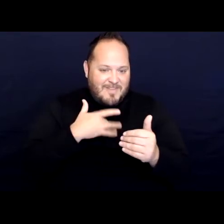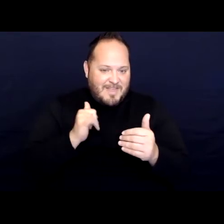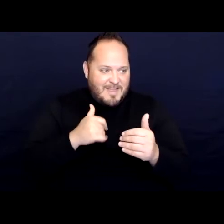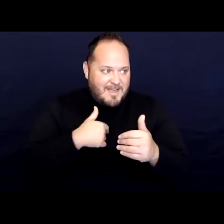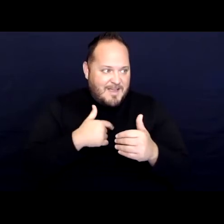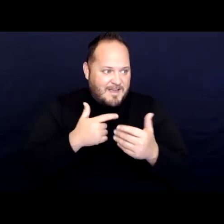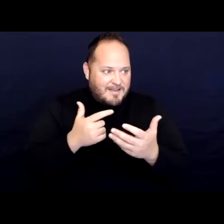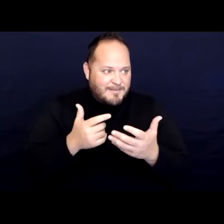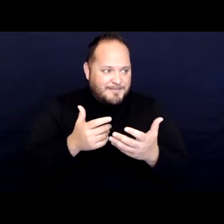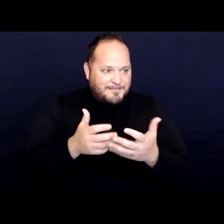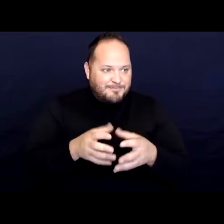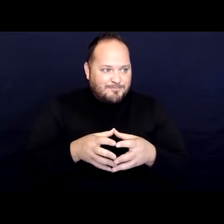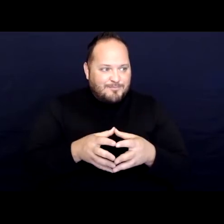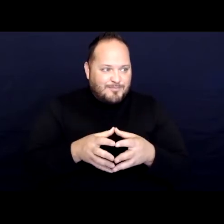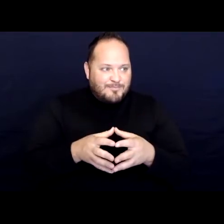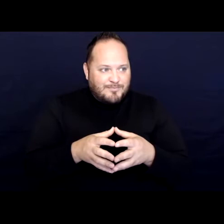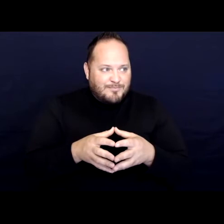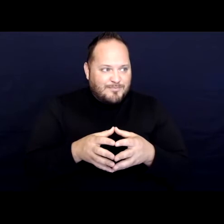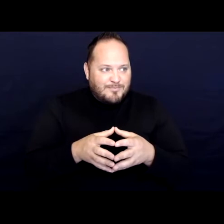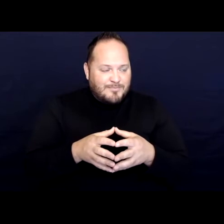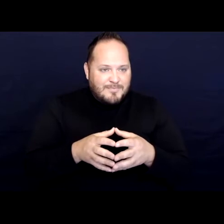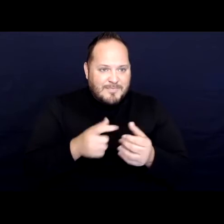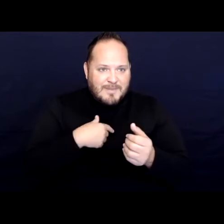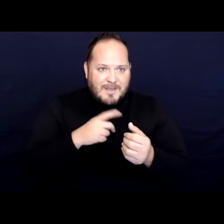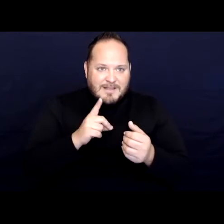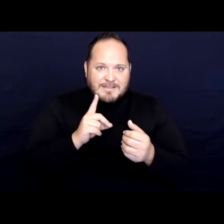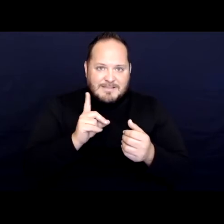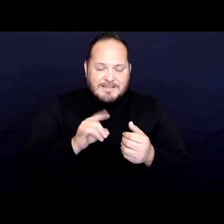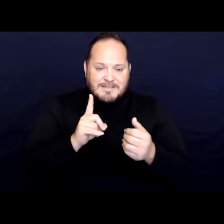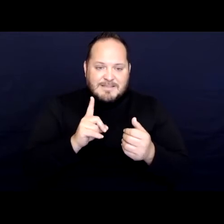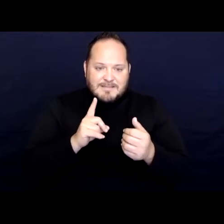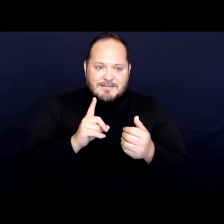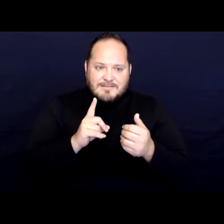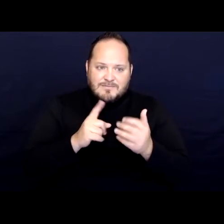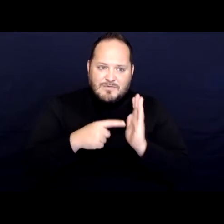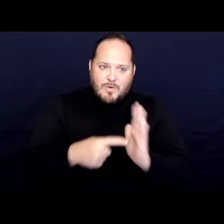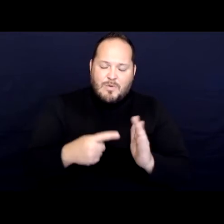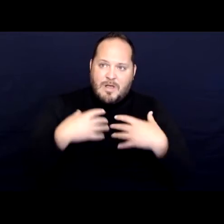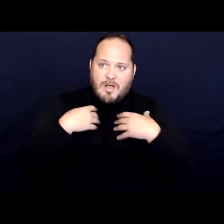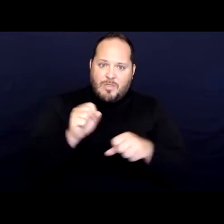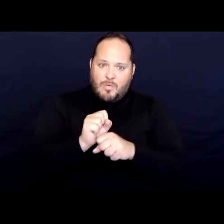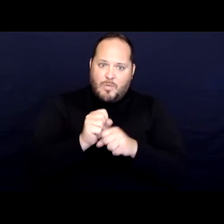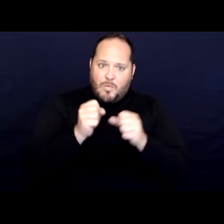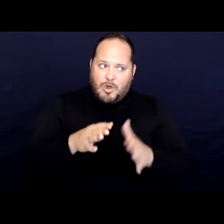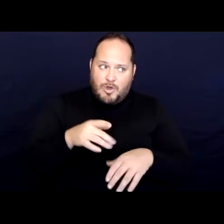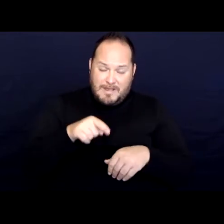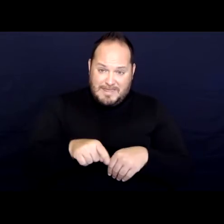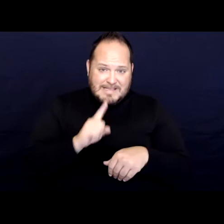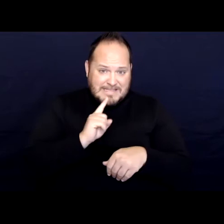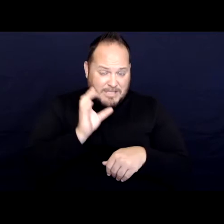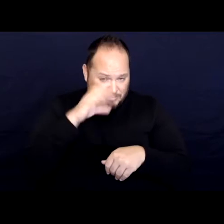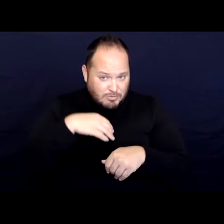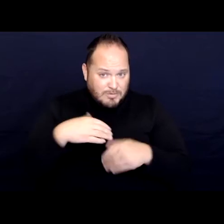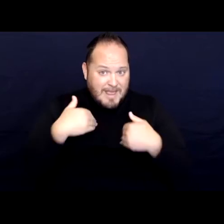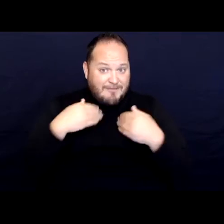and pointed out that this was unusual, to be having two visits from public health when we